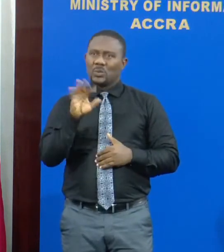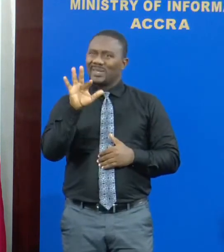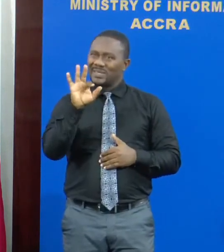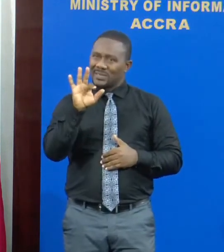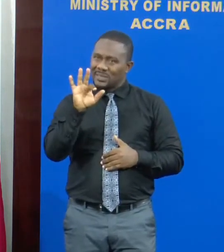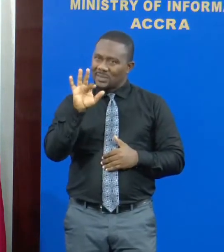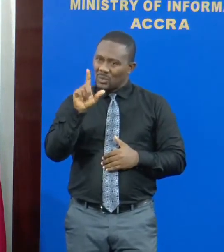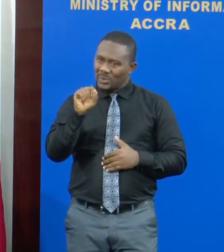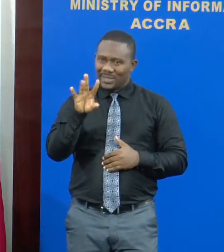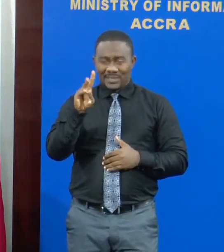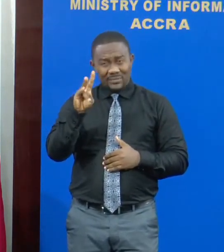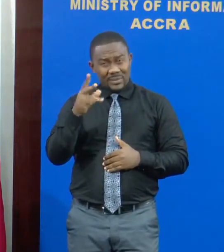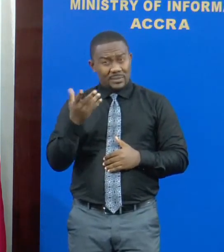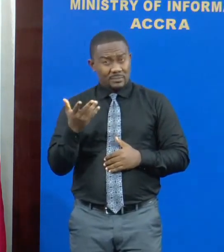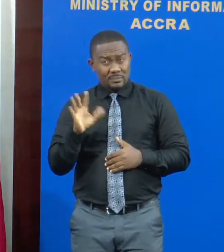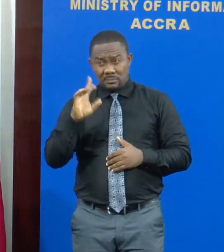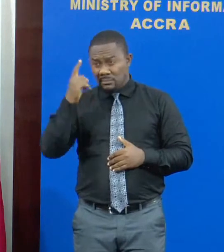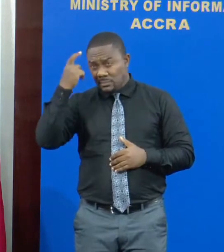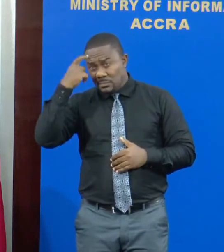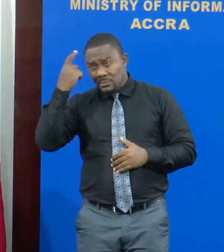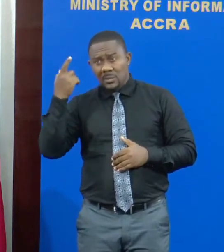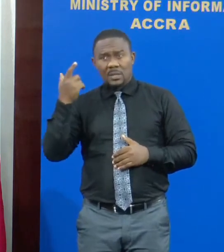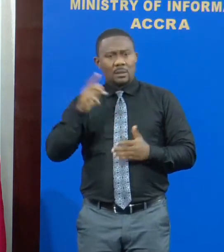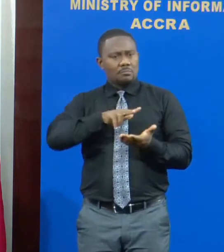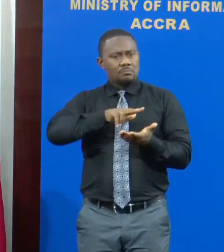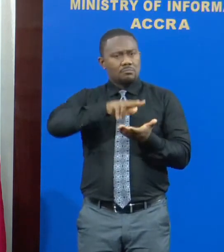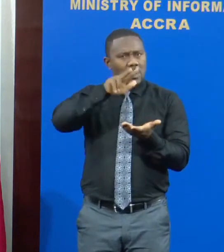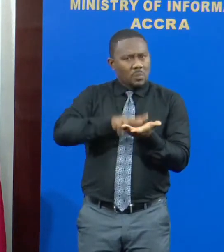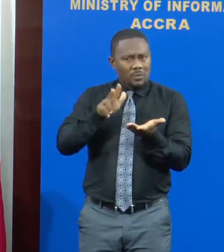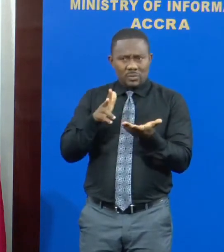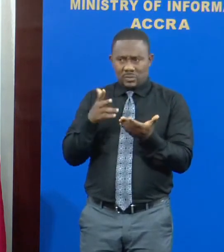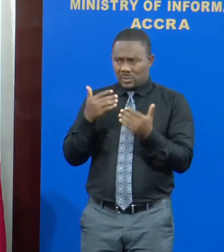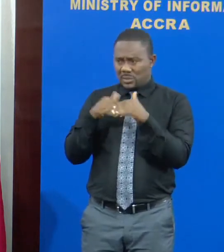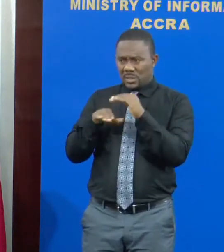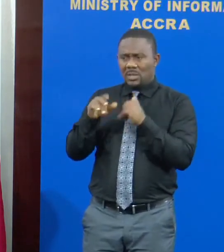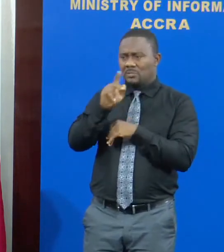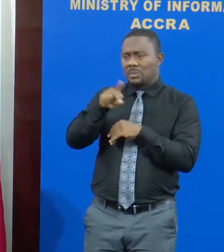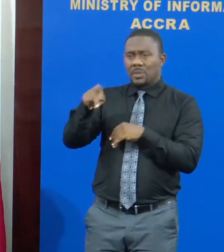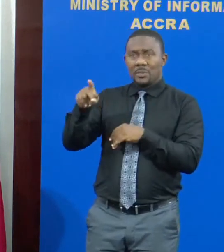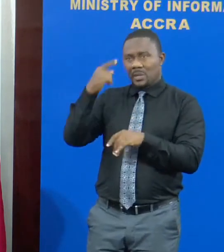2017. Government approved the entry into a